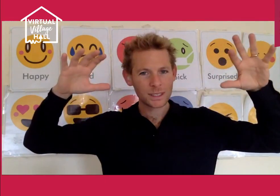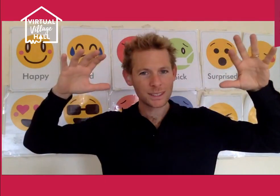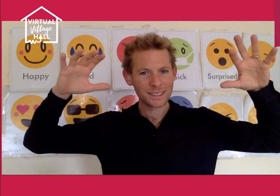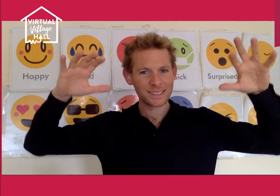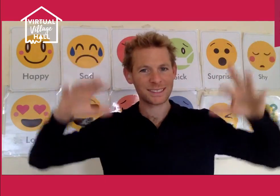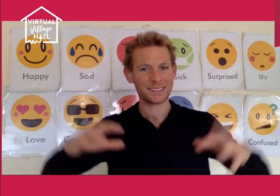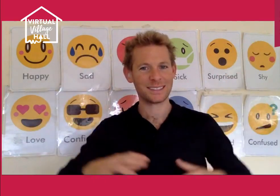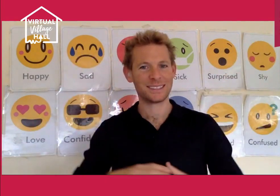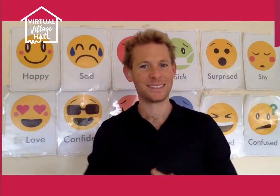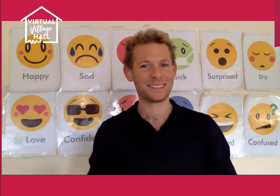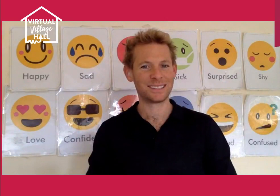Ghost.